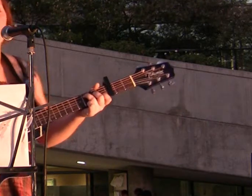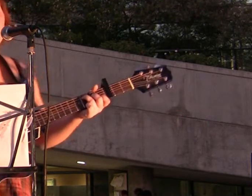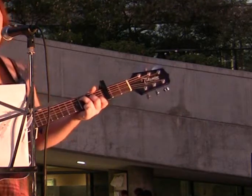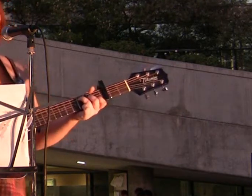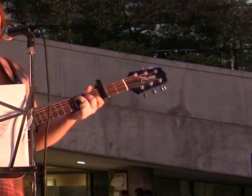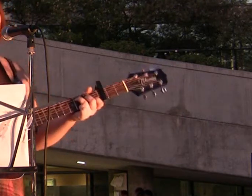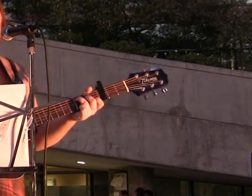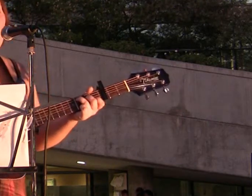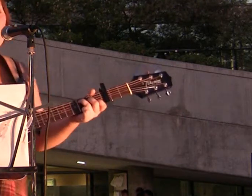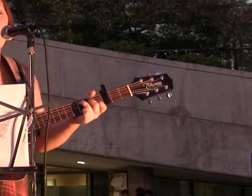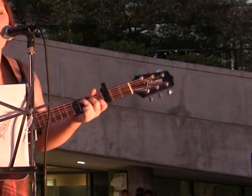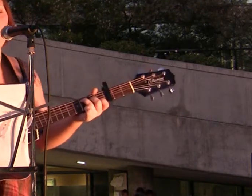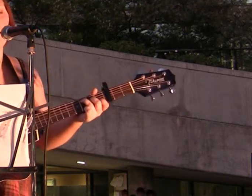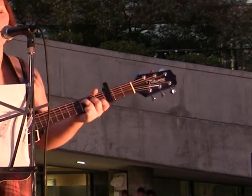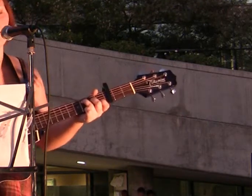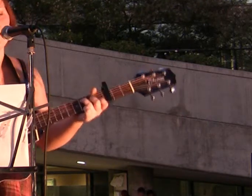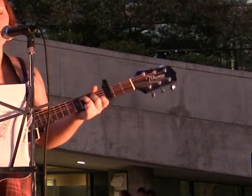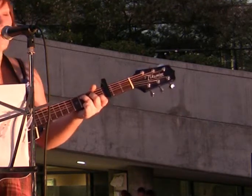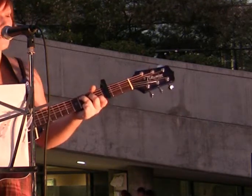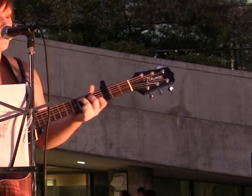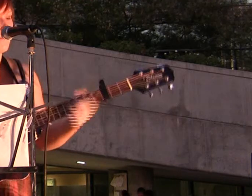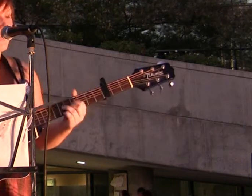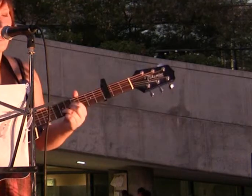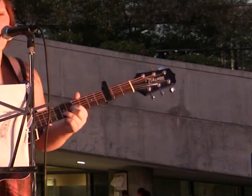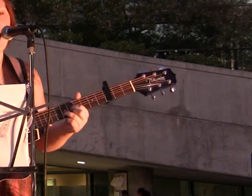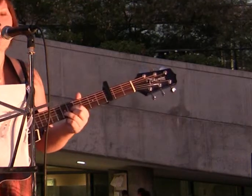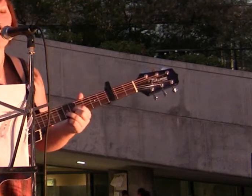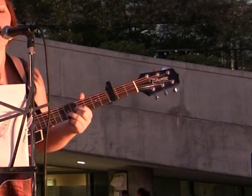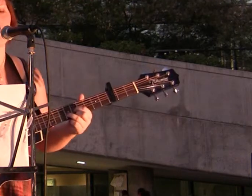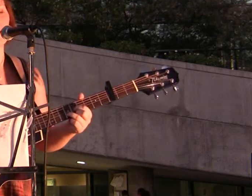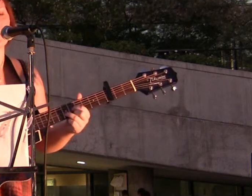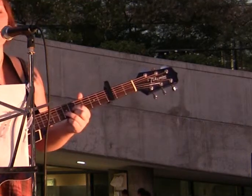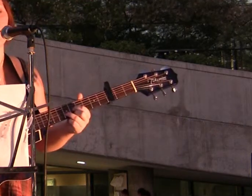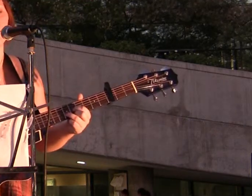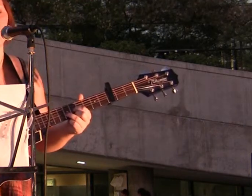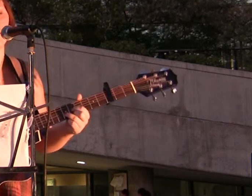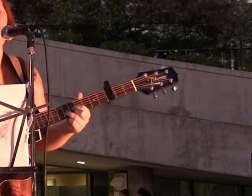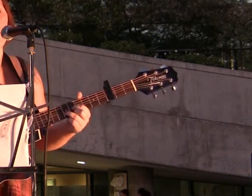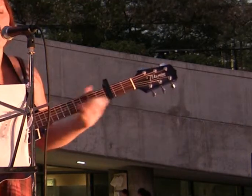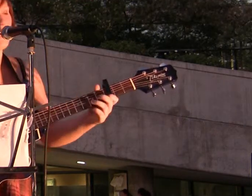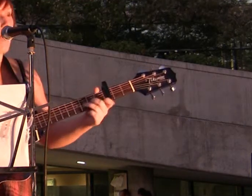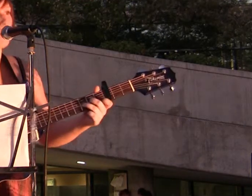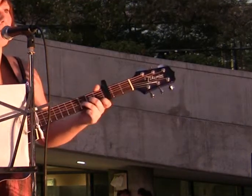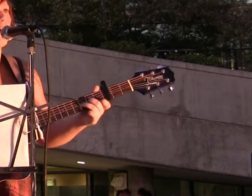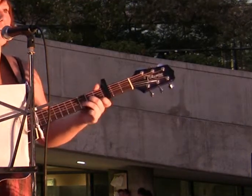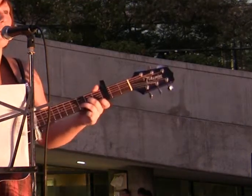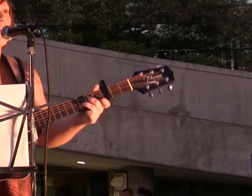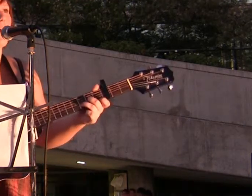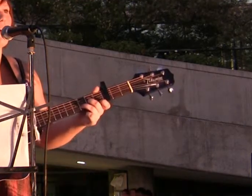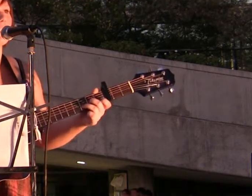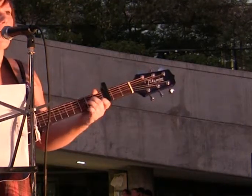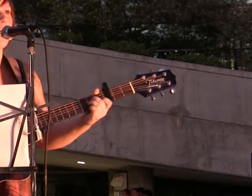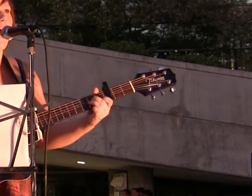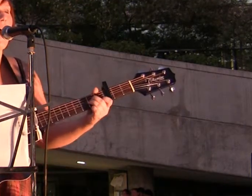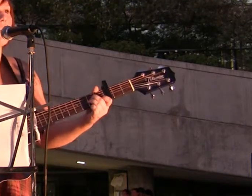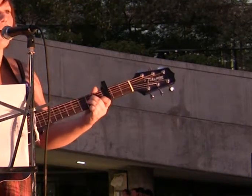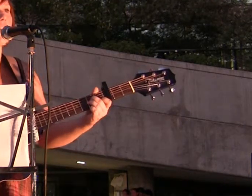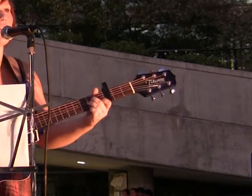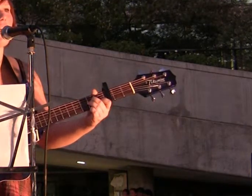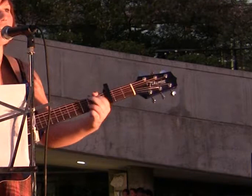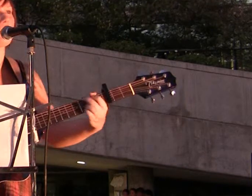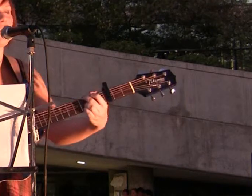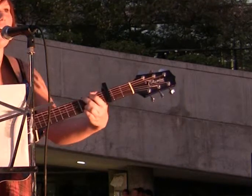Now I was standing in a chapel. It's not something I normally did, but I was broken, a mess, and I